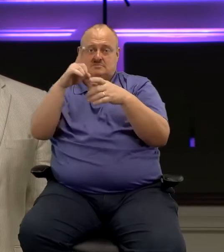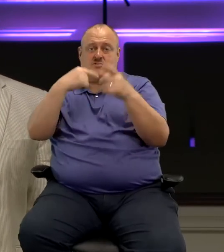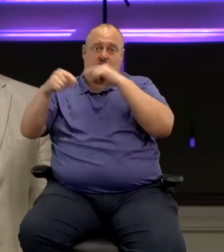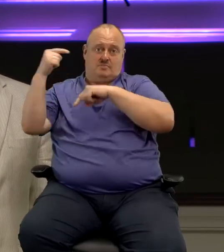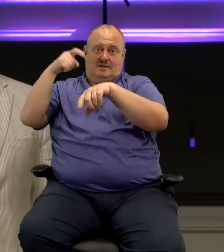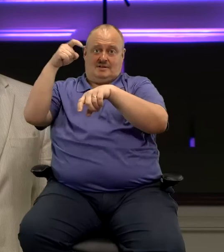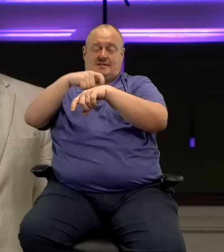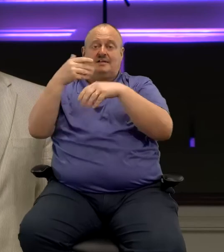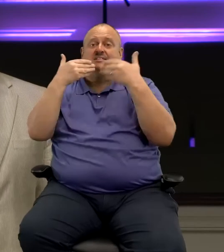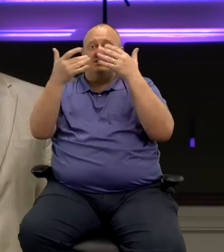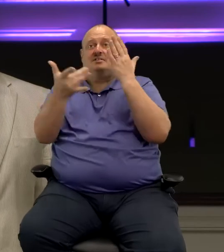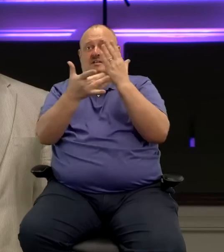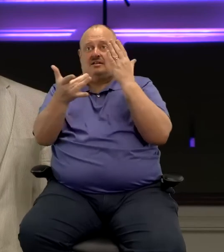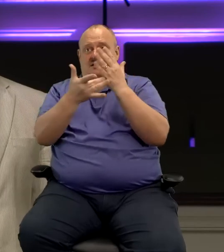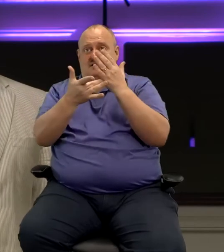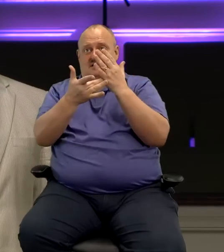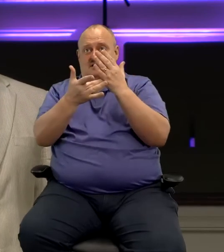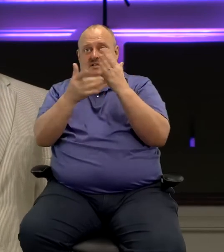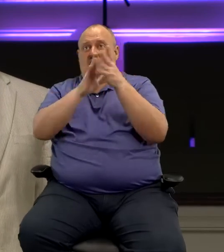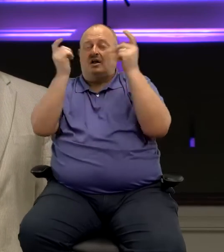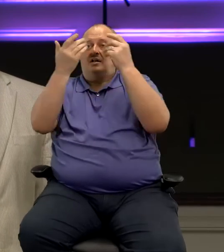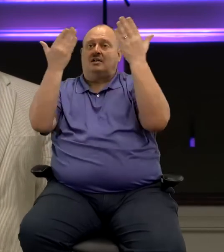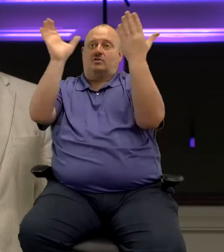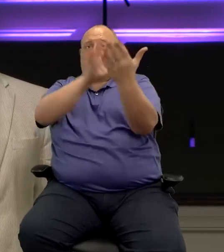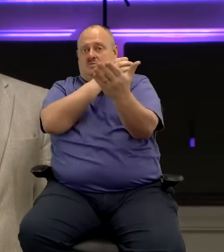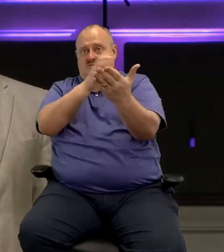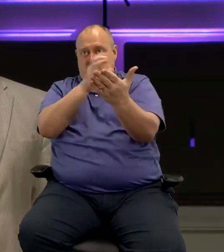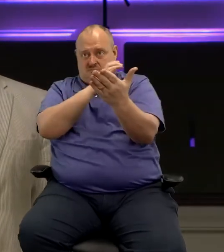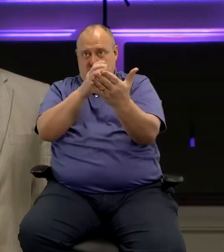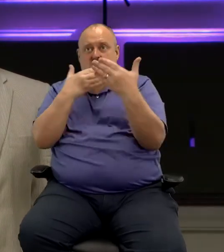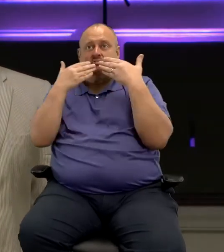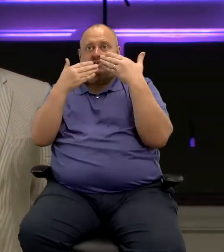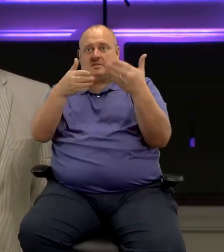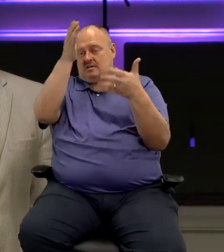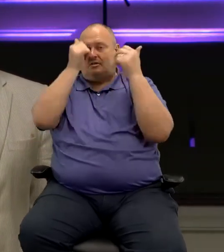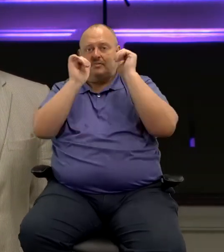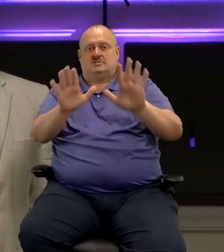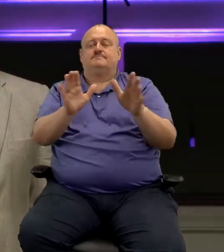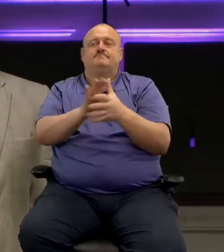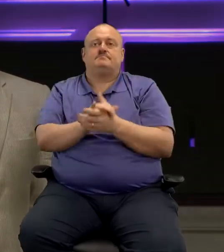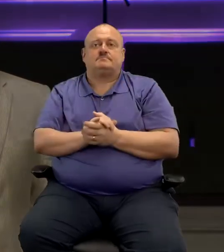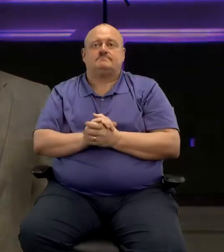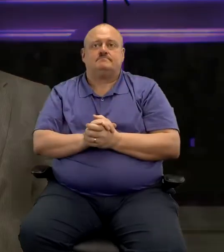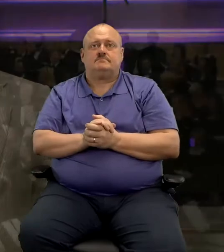technology, to Handel's Hallelujah Chorus. Thank you and God bless.